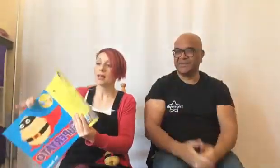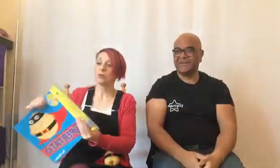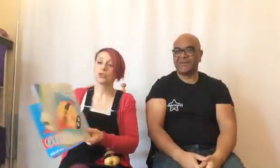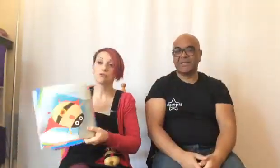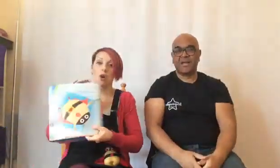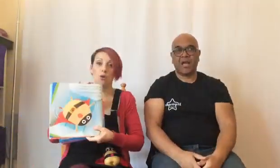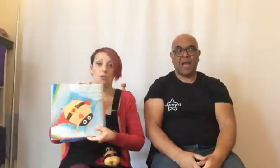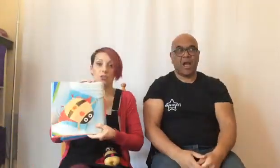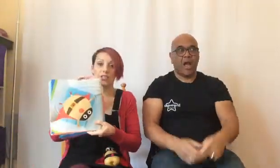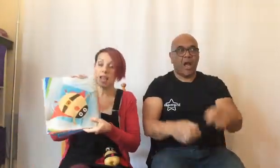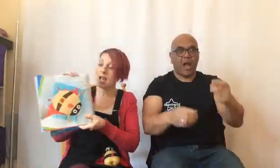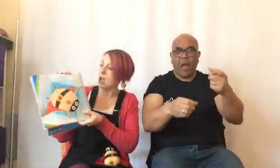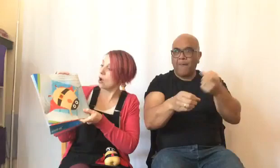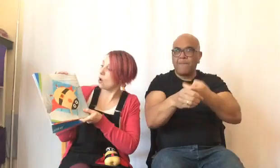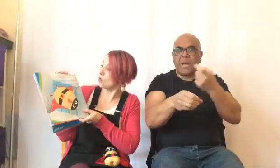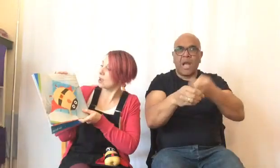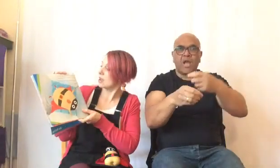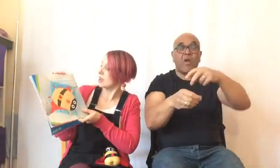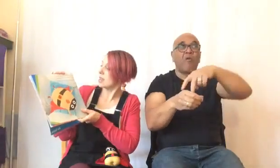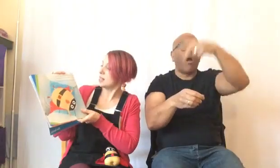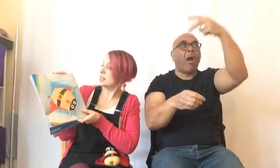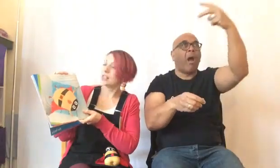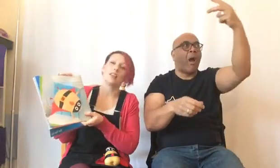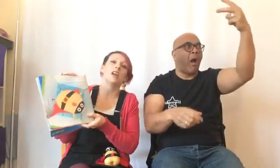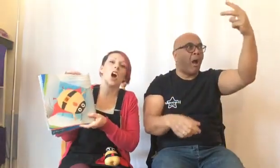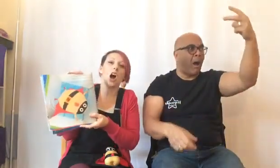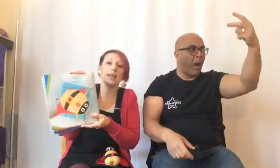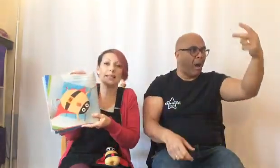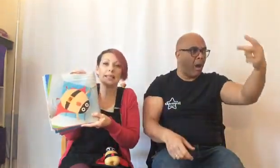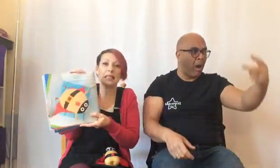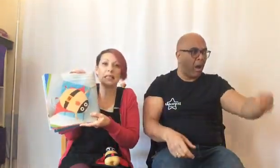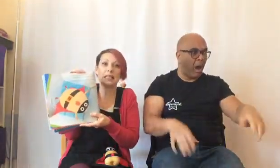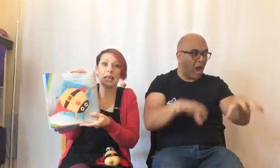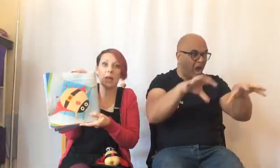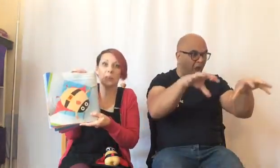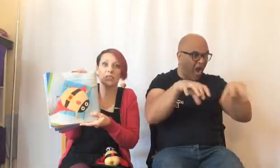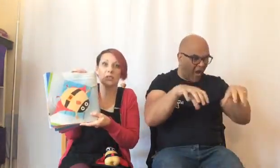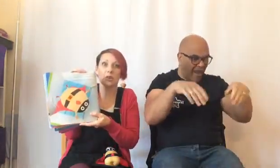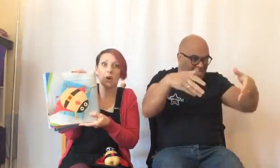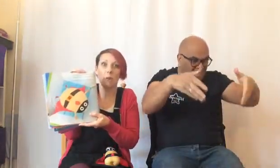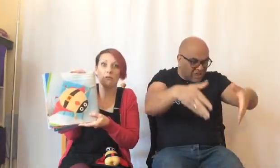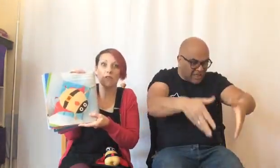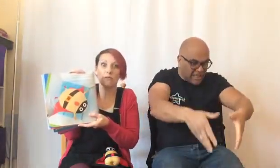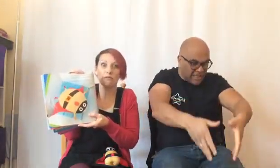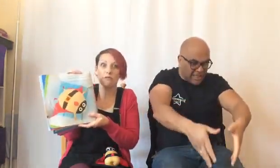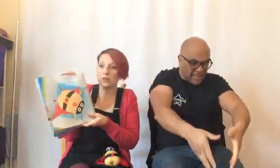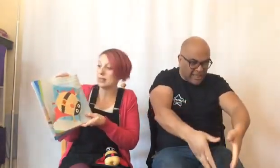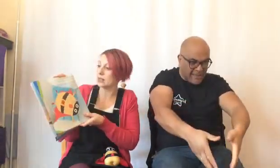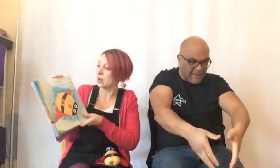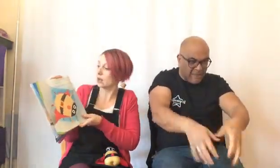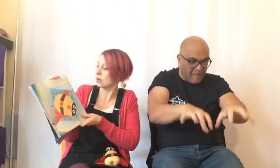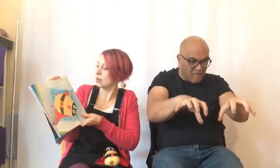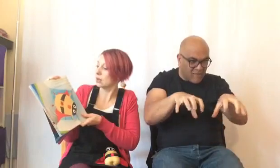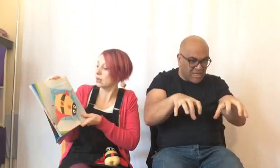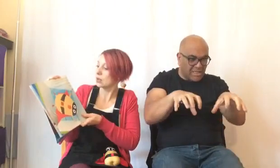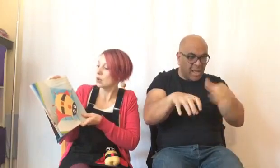and he was thrown down into the icy depths of the